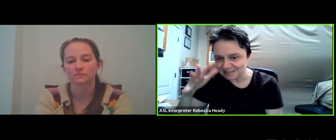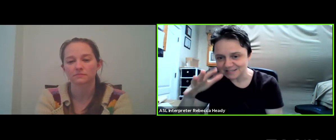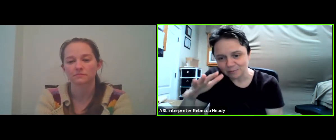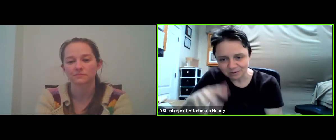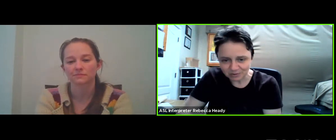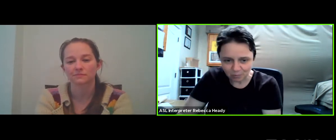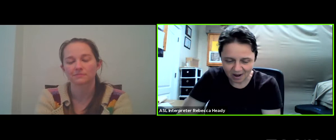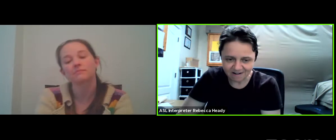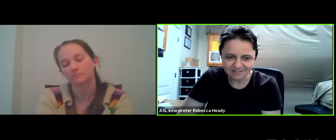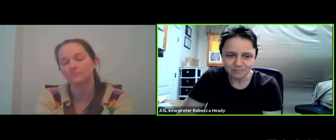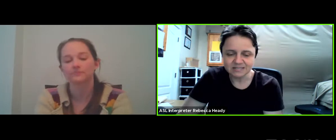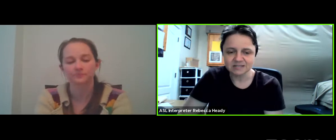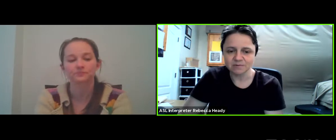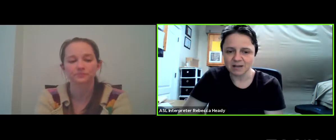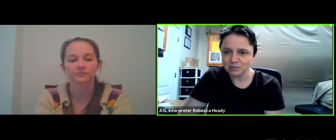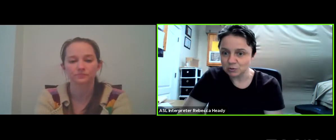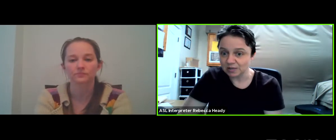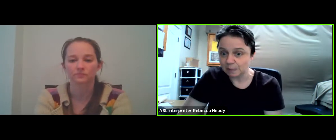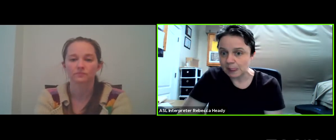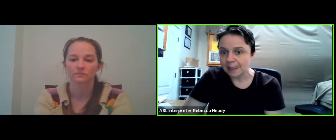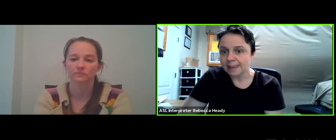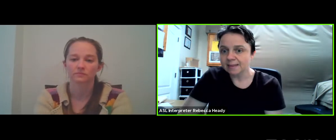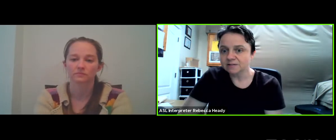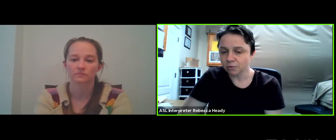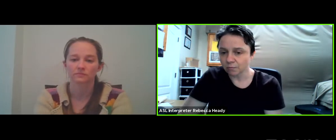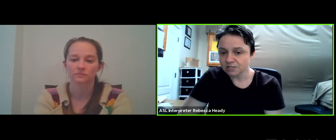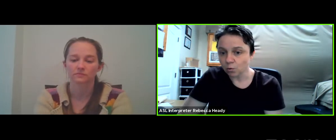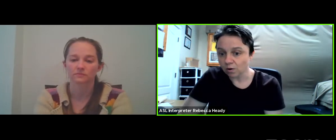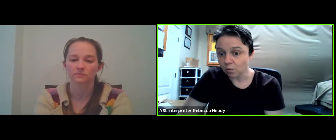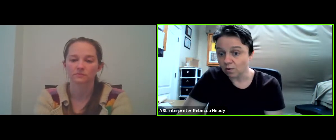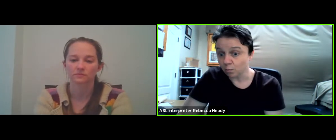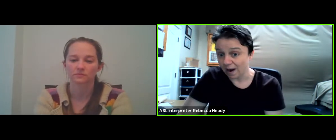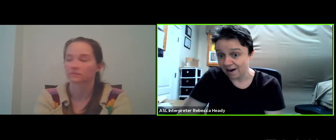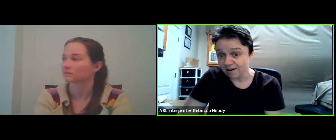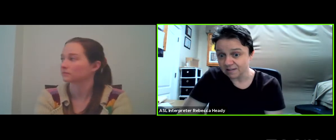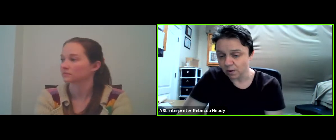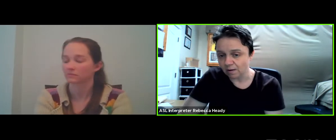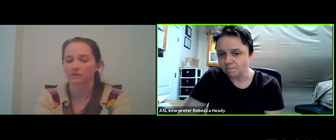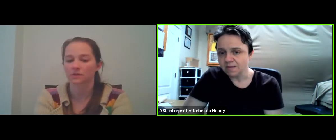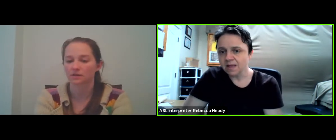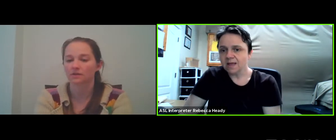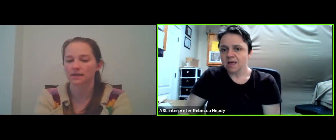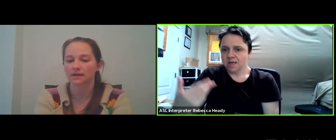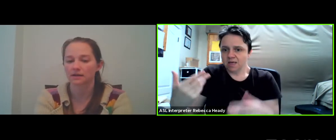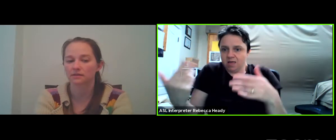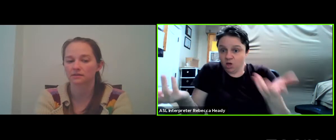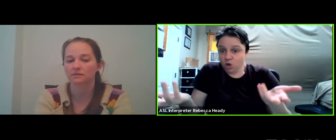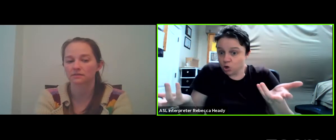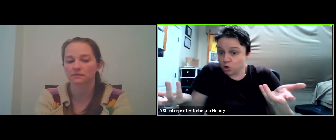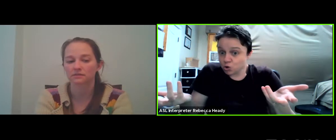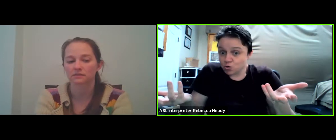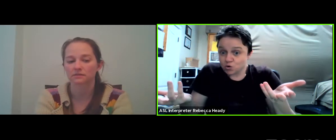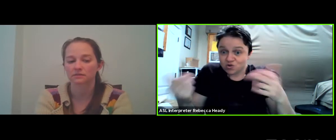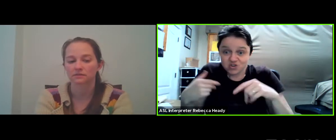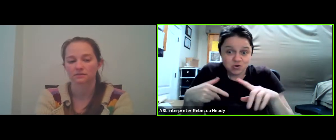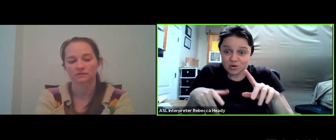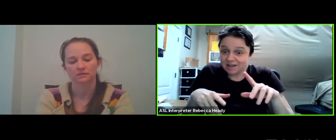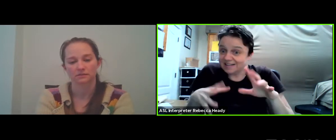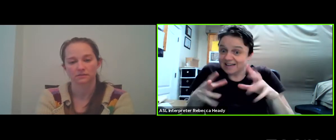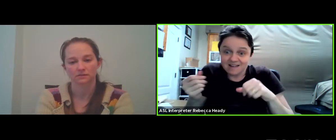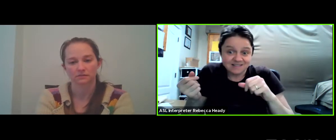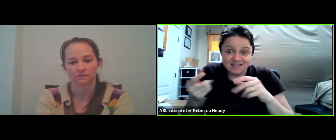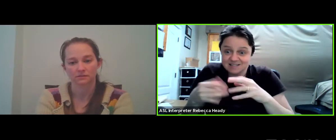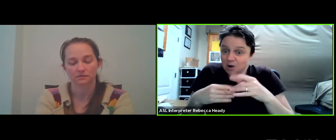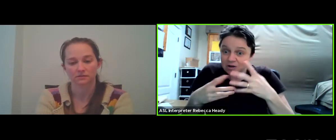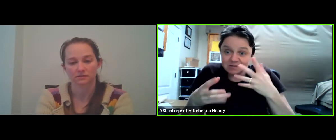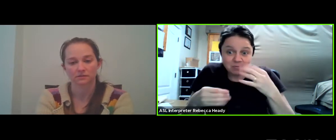where, similar to where, because sometimes you can do a rhetorical with where as well. Yeah. You